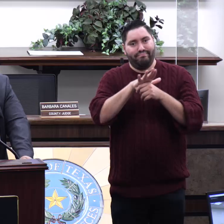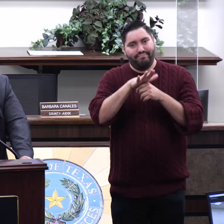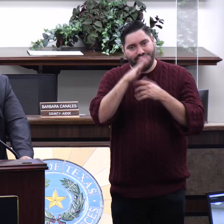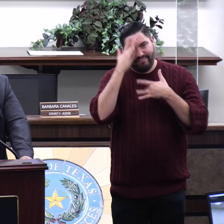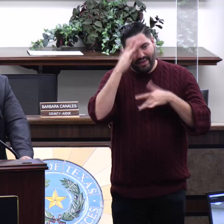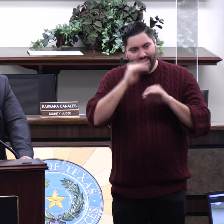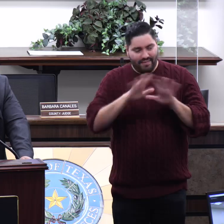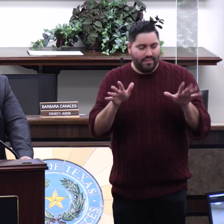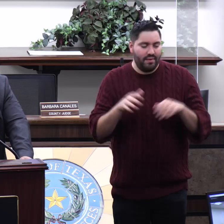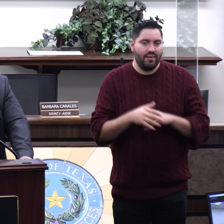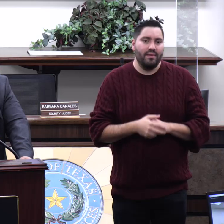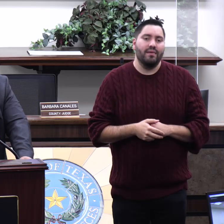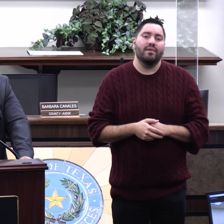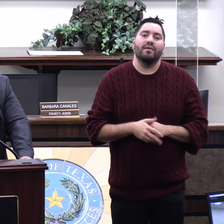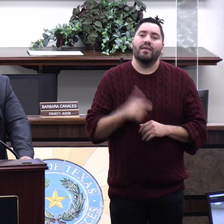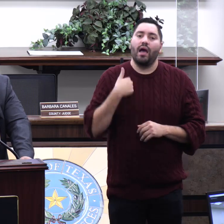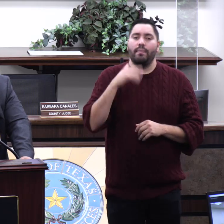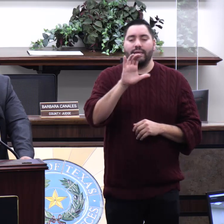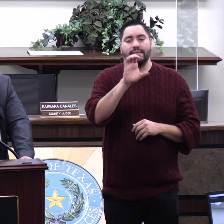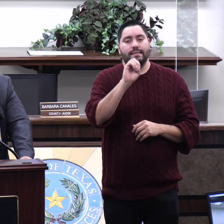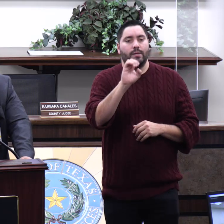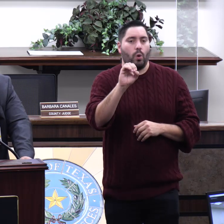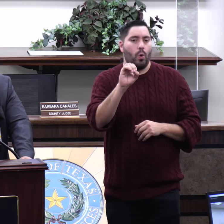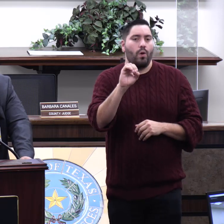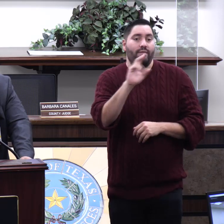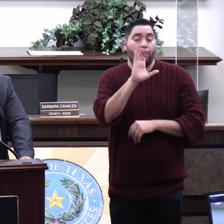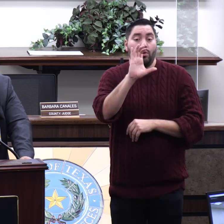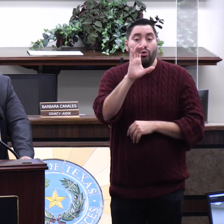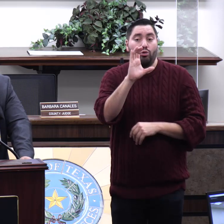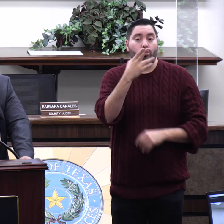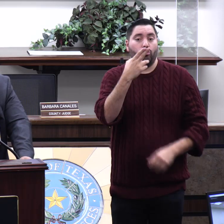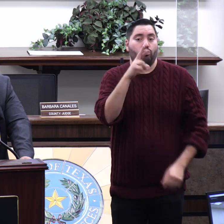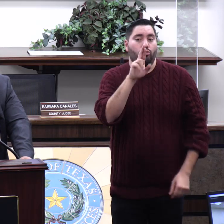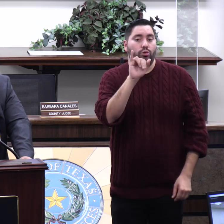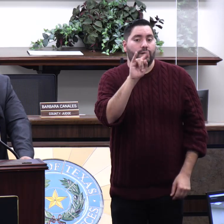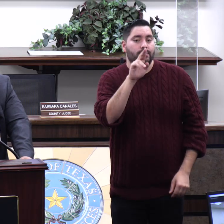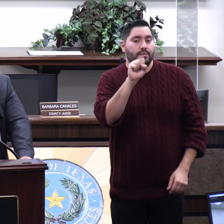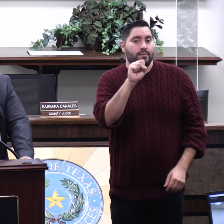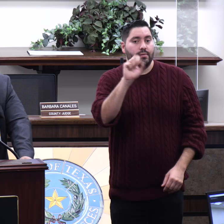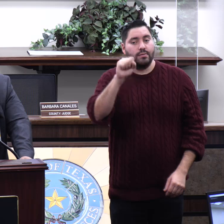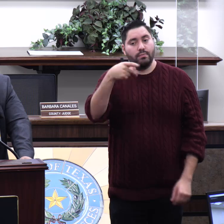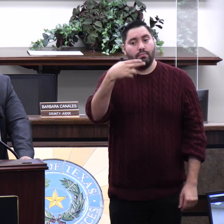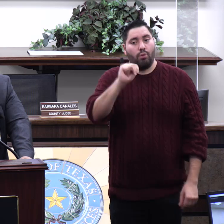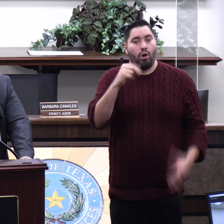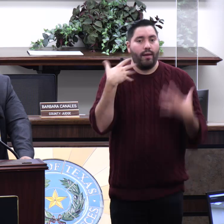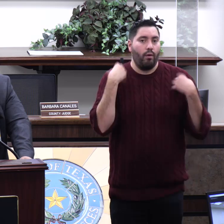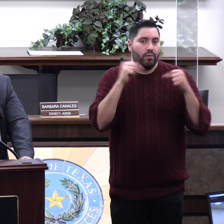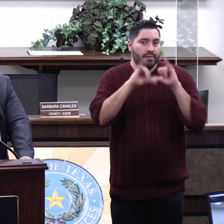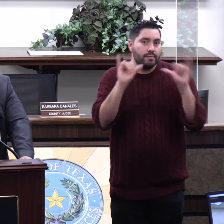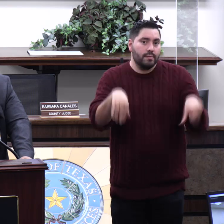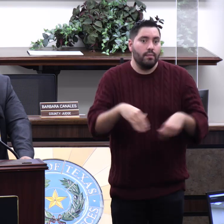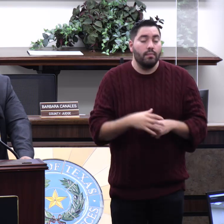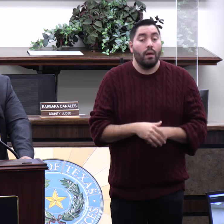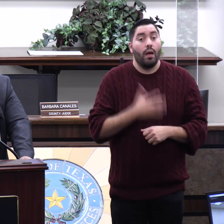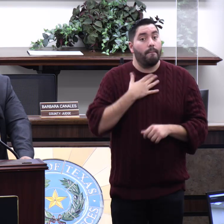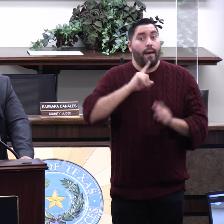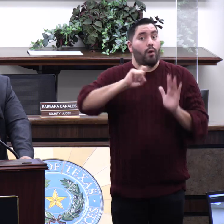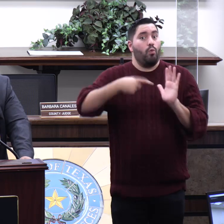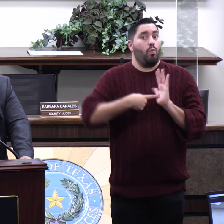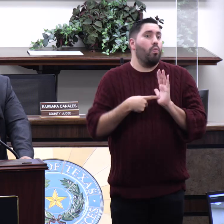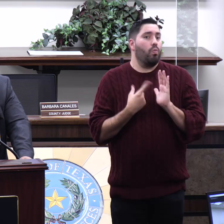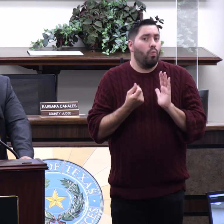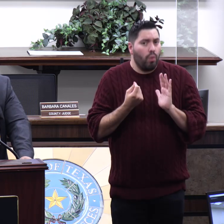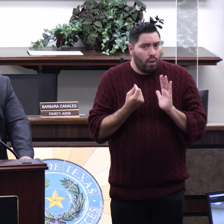I am Osbert Blow, and I am the CEO of the Christus Spohn Health System. And my role for being up here